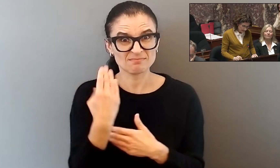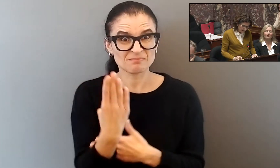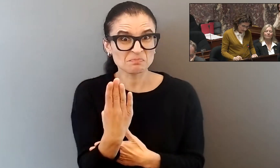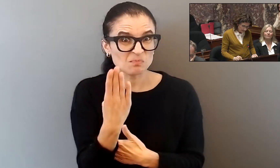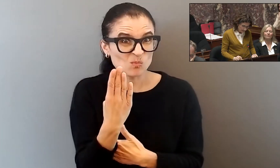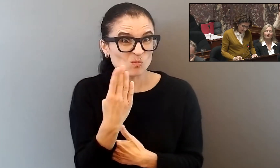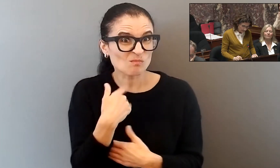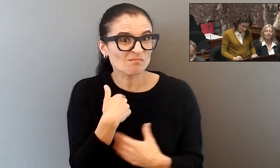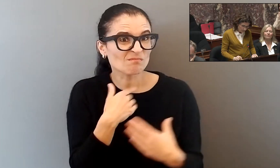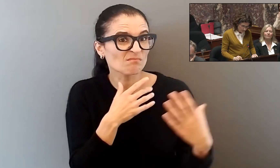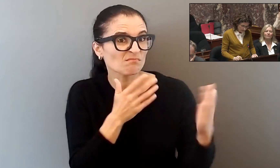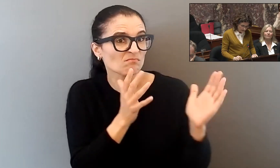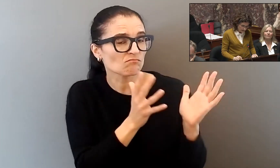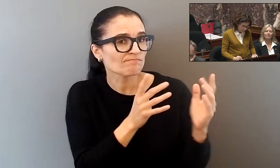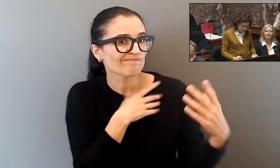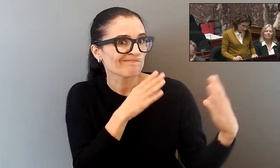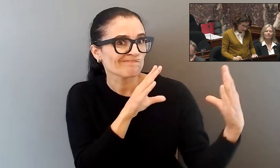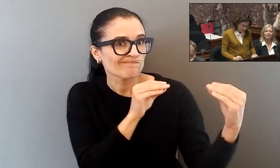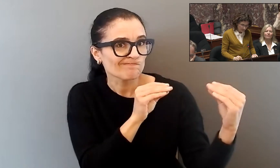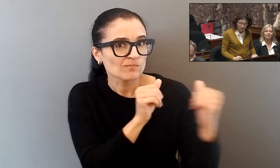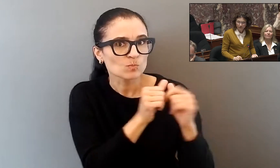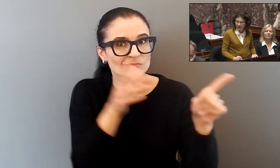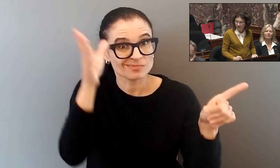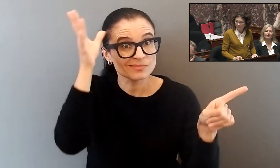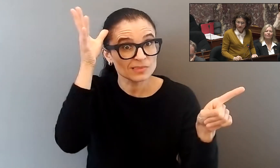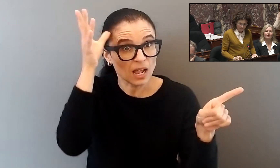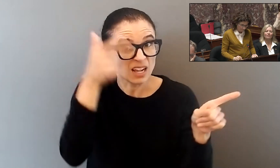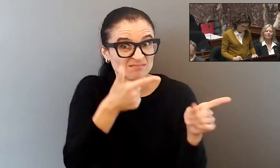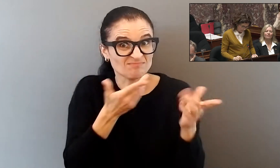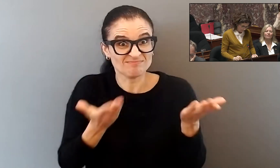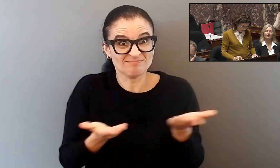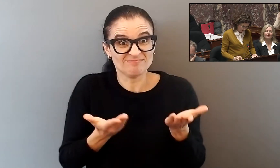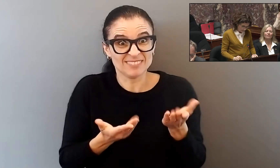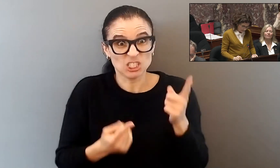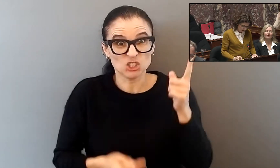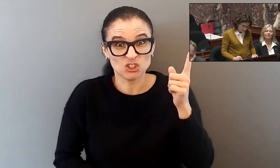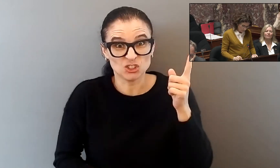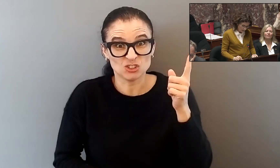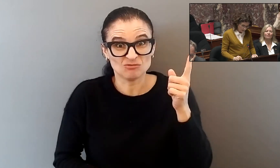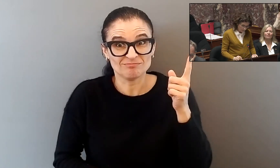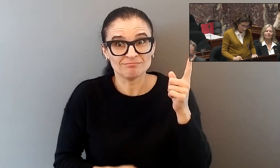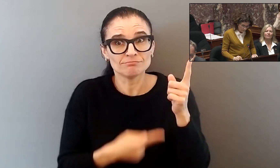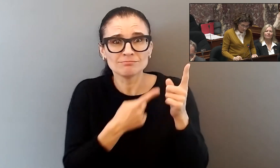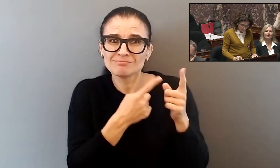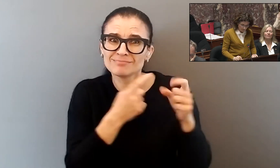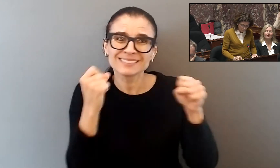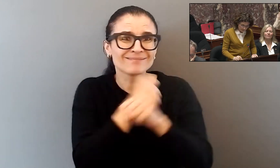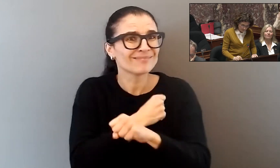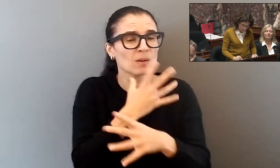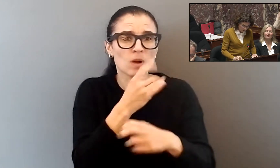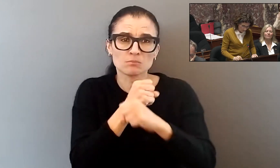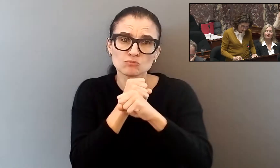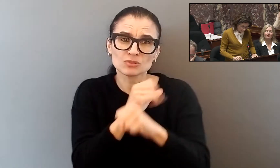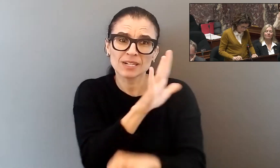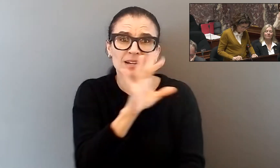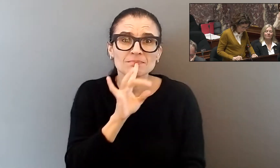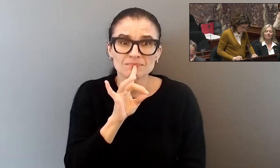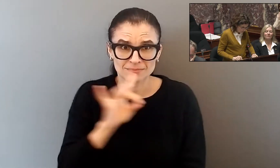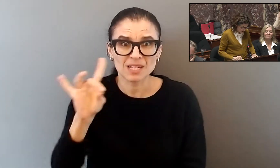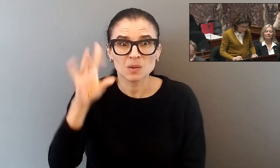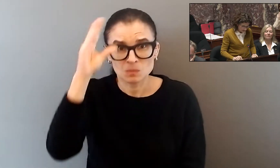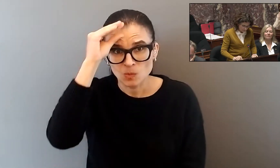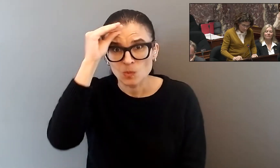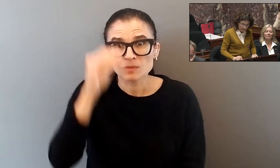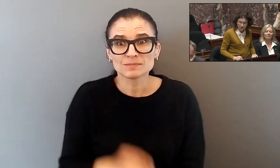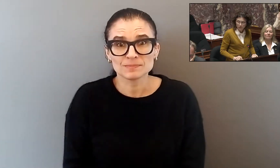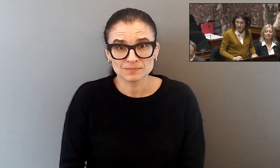here today, who is fighting to protect his 8-year-old son. His boy was encouraged at school